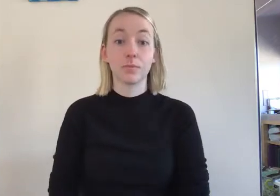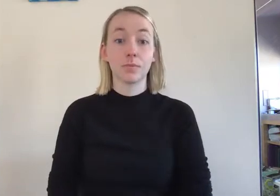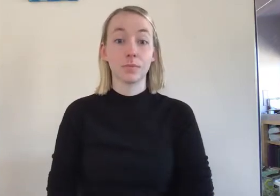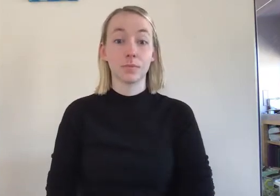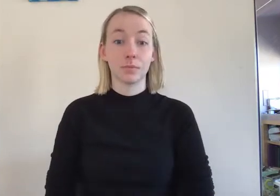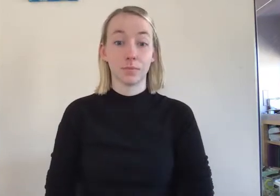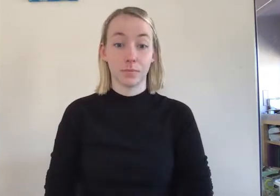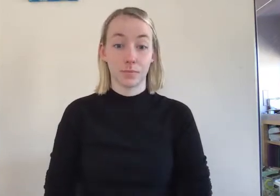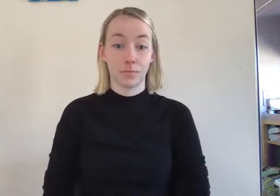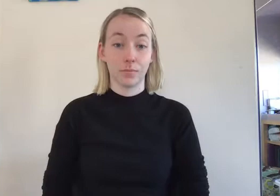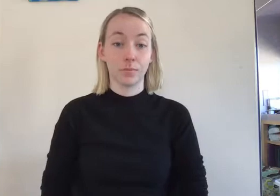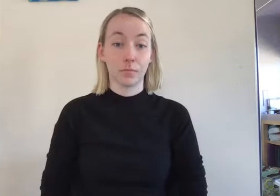breaths.